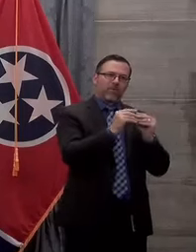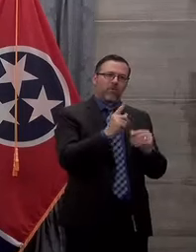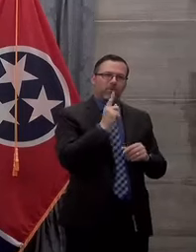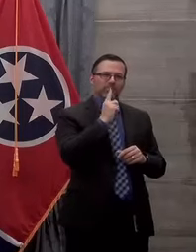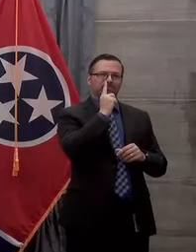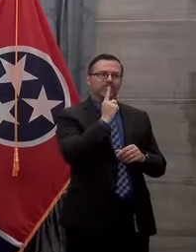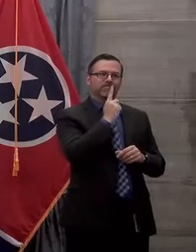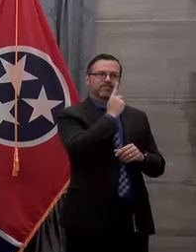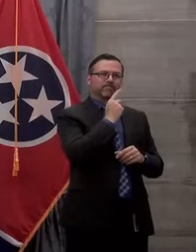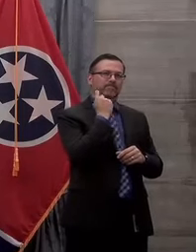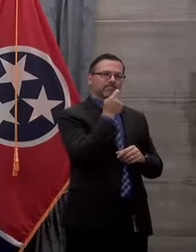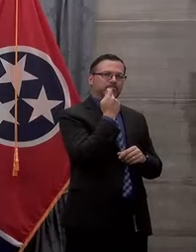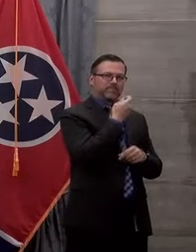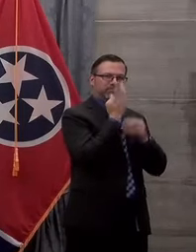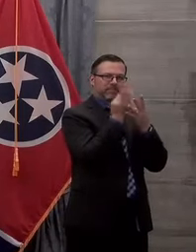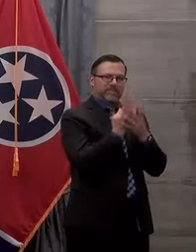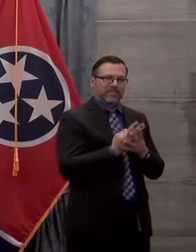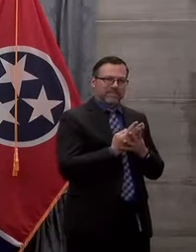We are grateful for